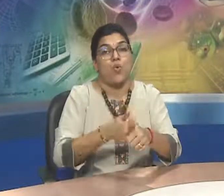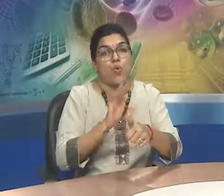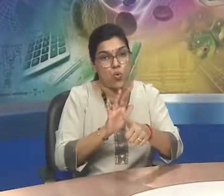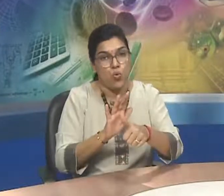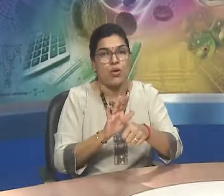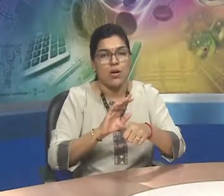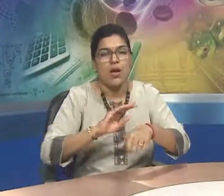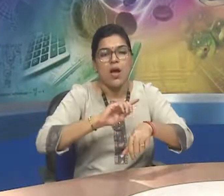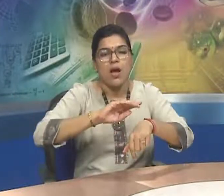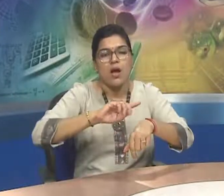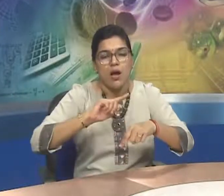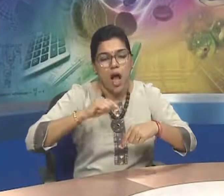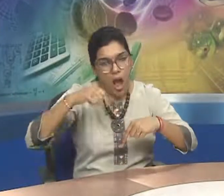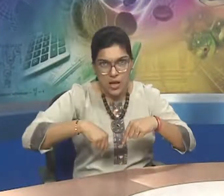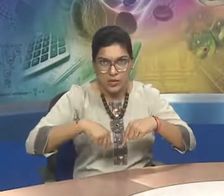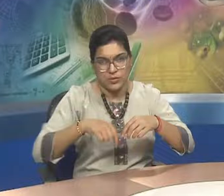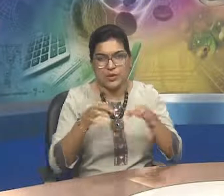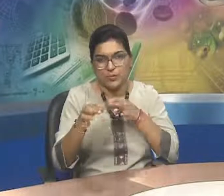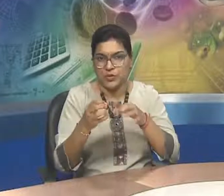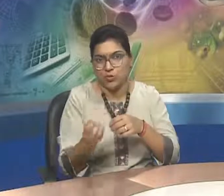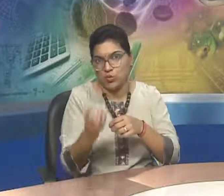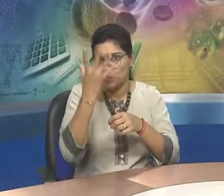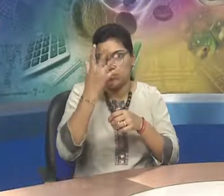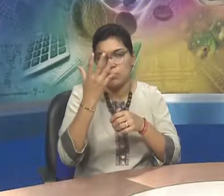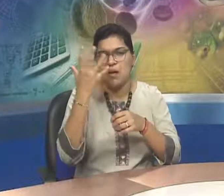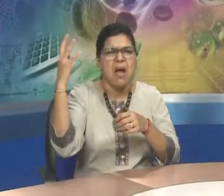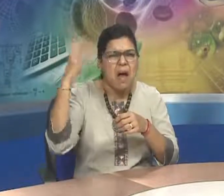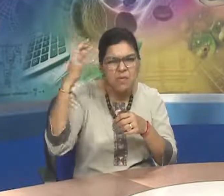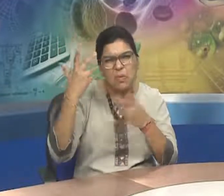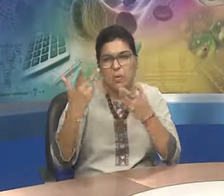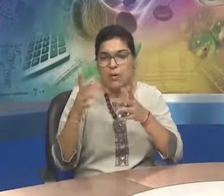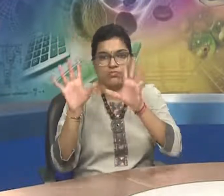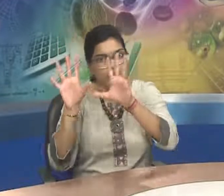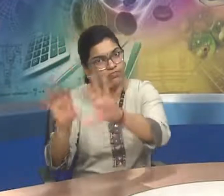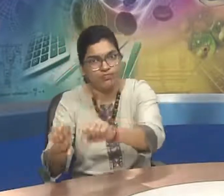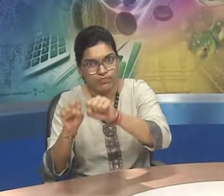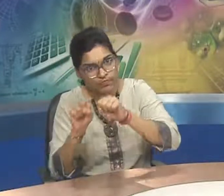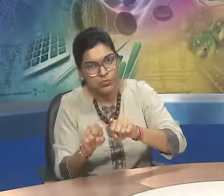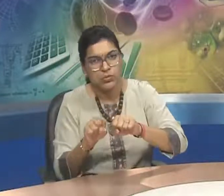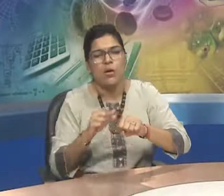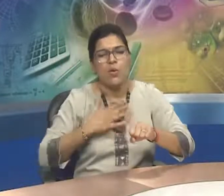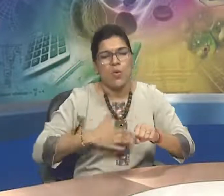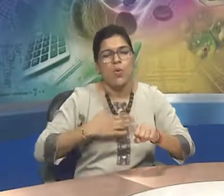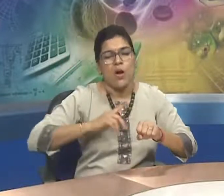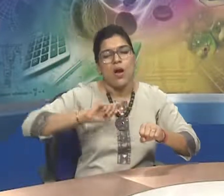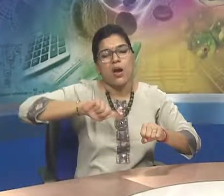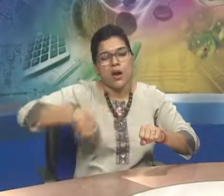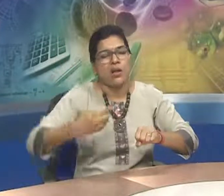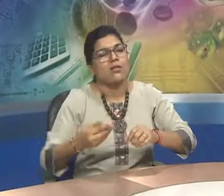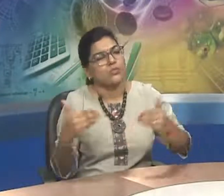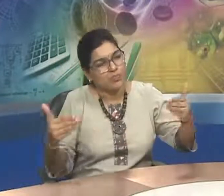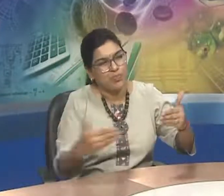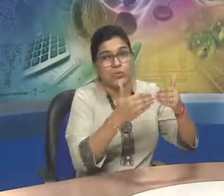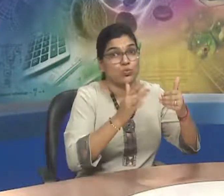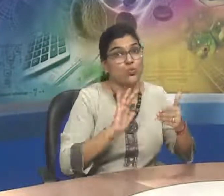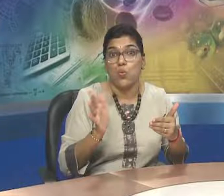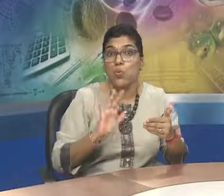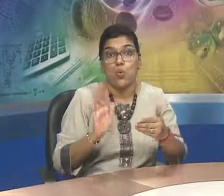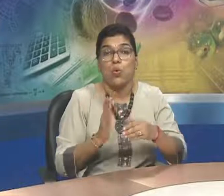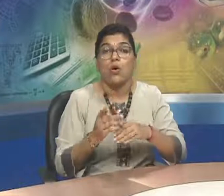and the person needs to be produced before the judge within the